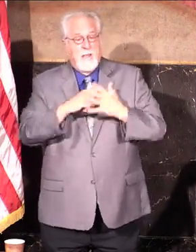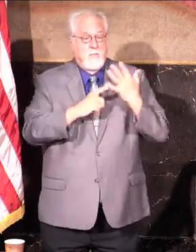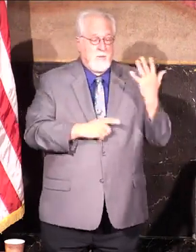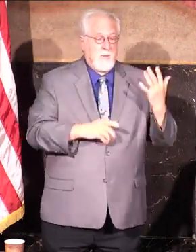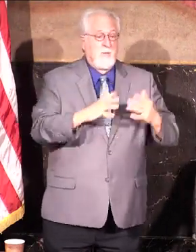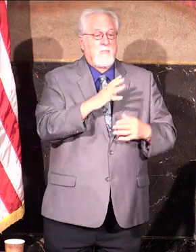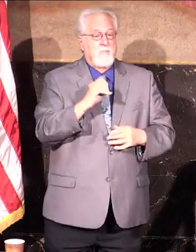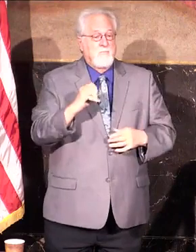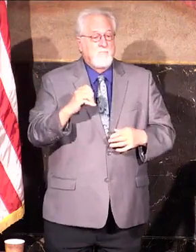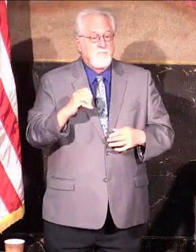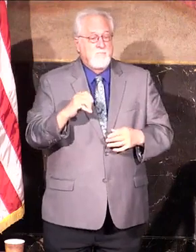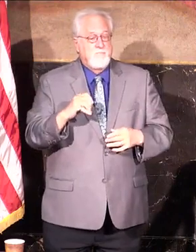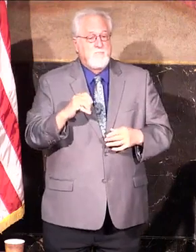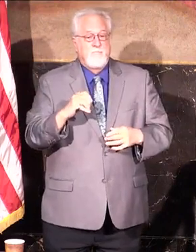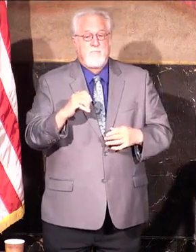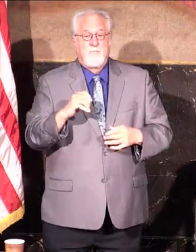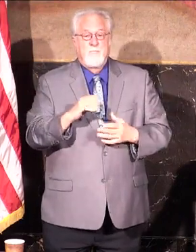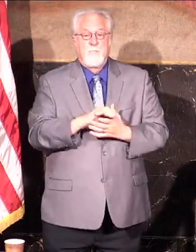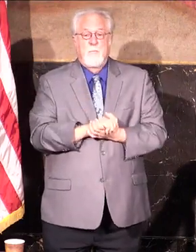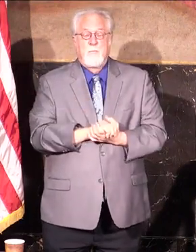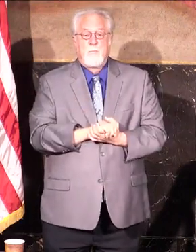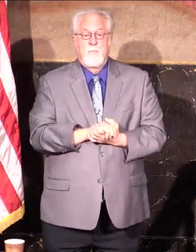forth, is the